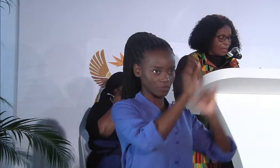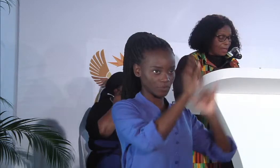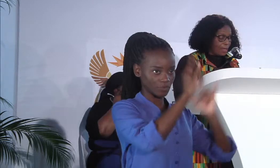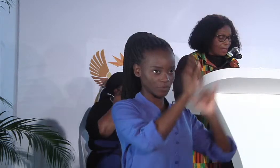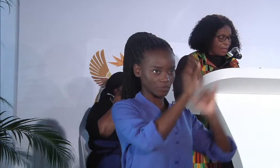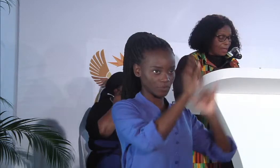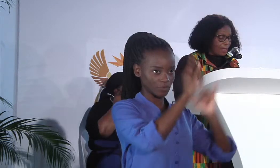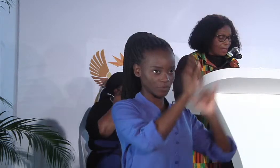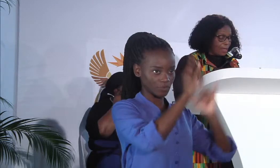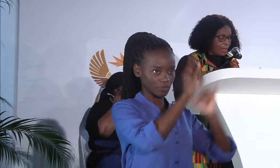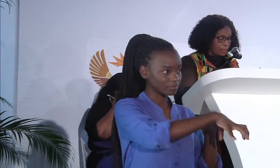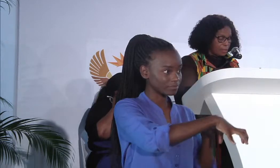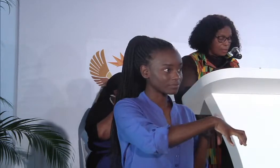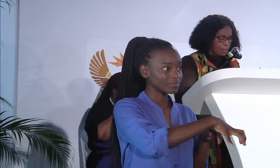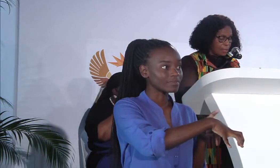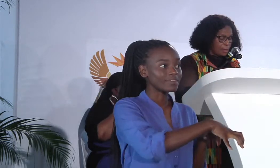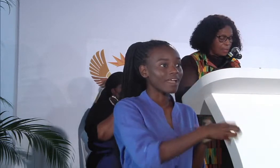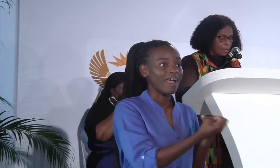have hotspots,